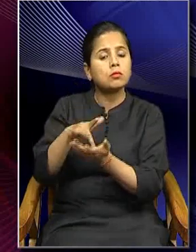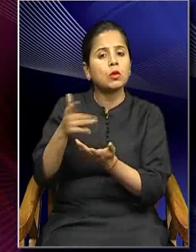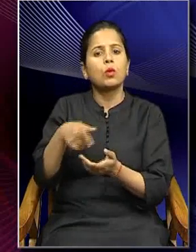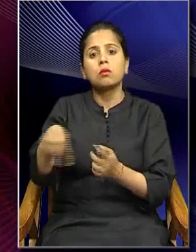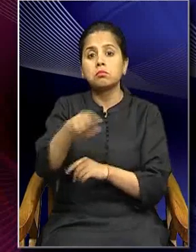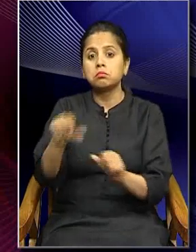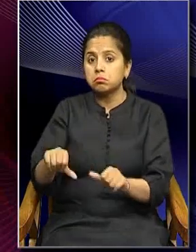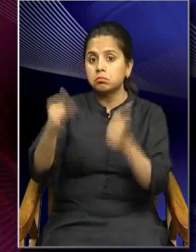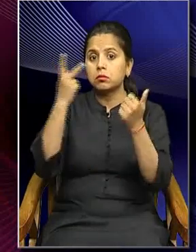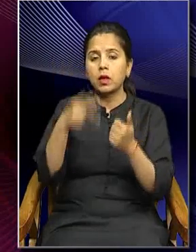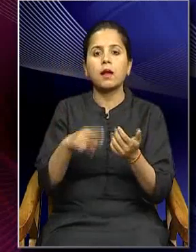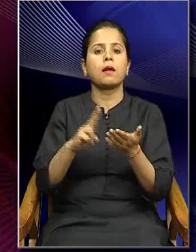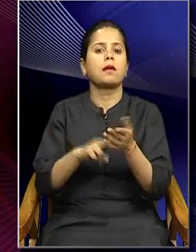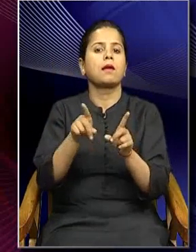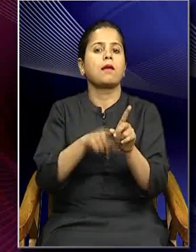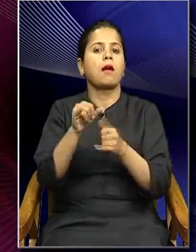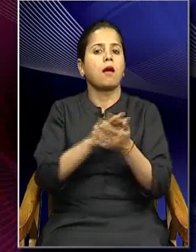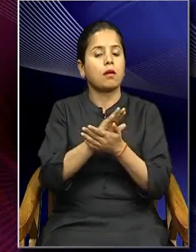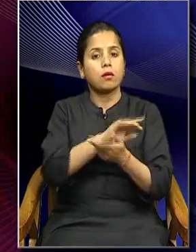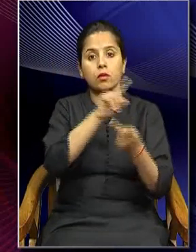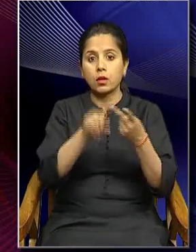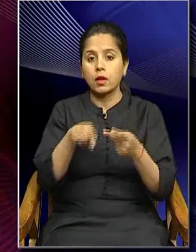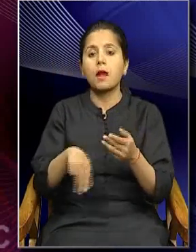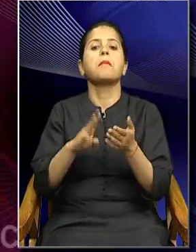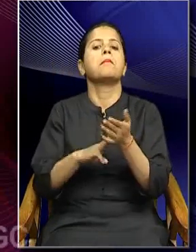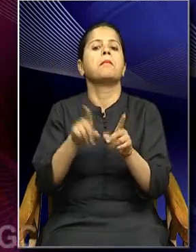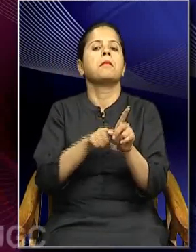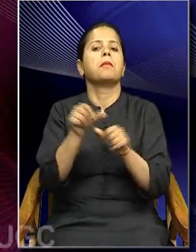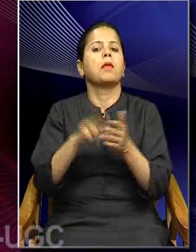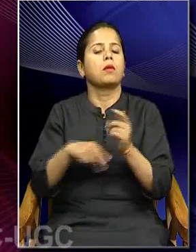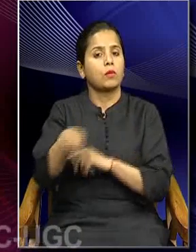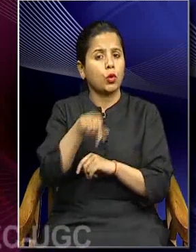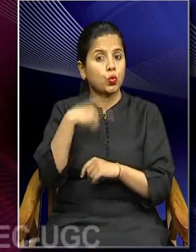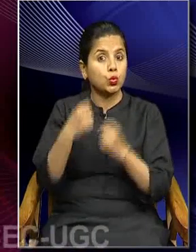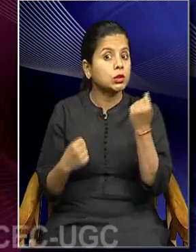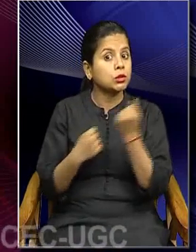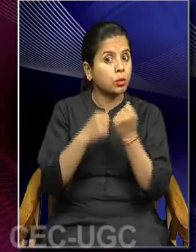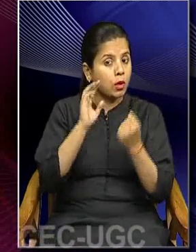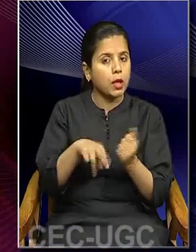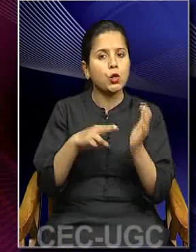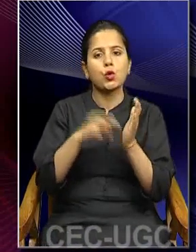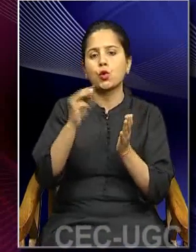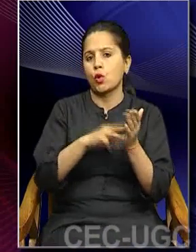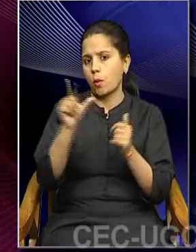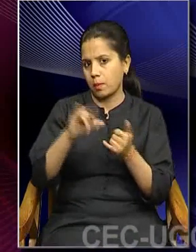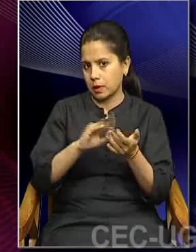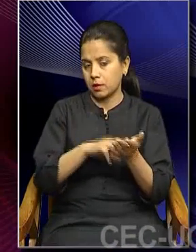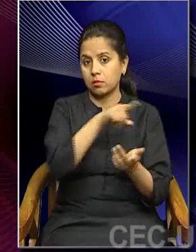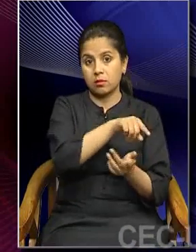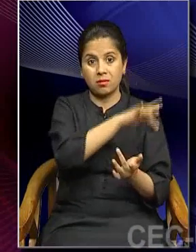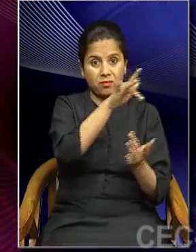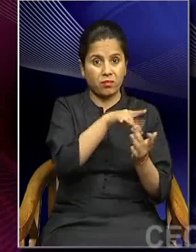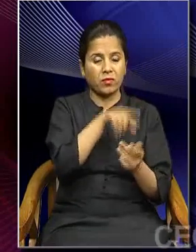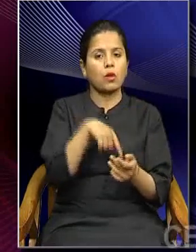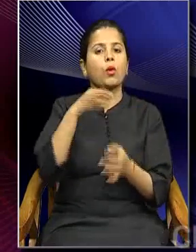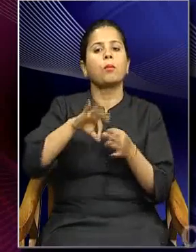championed by the Nyaya, Vaiśeṣika and Mimamsa schools. The supporters of nominalism are the